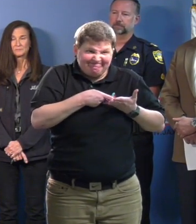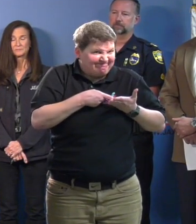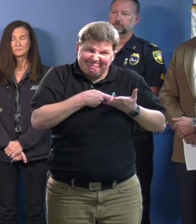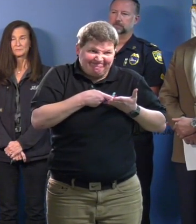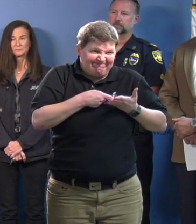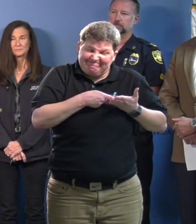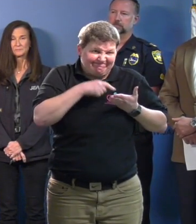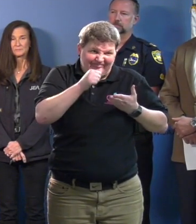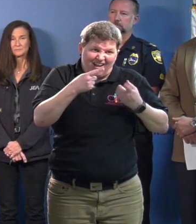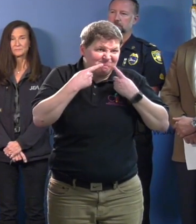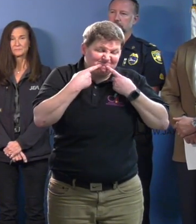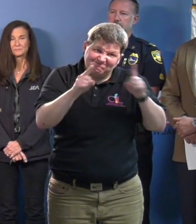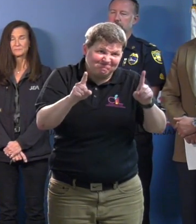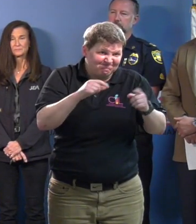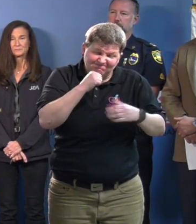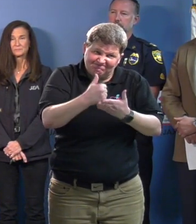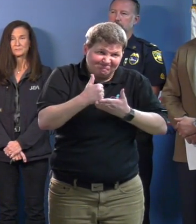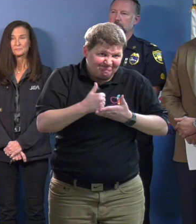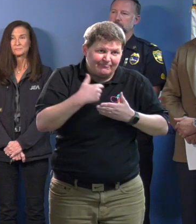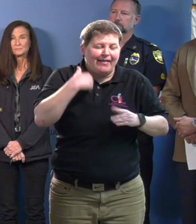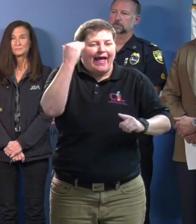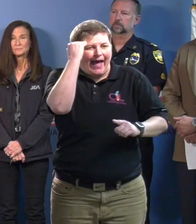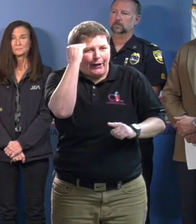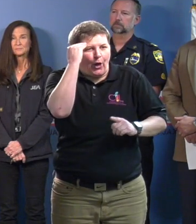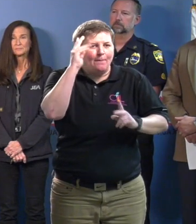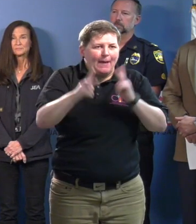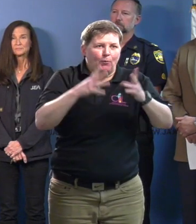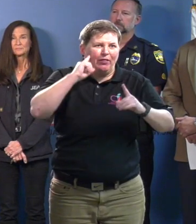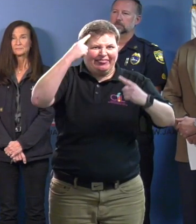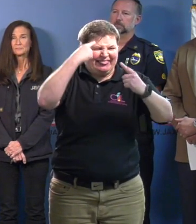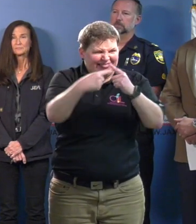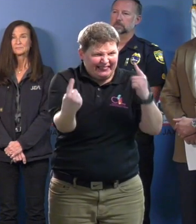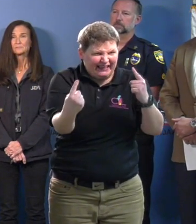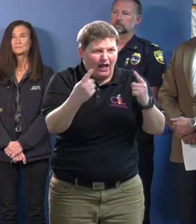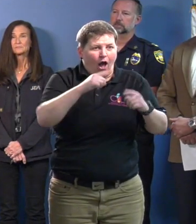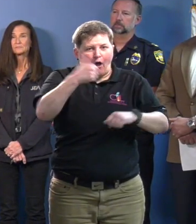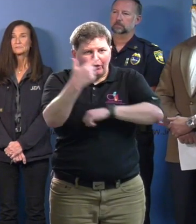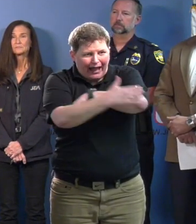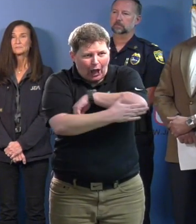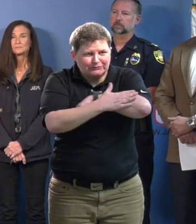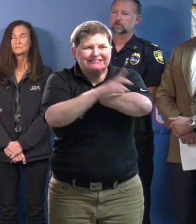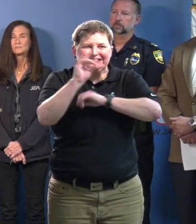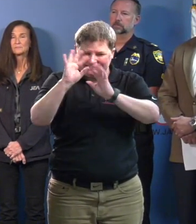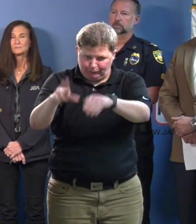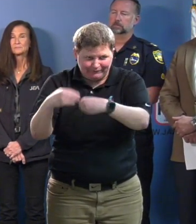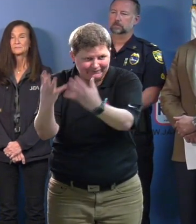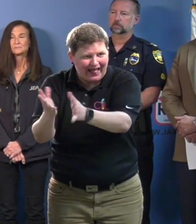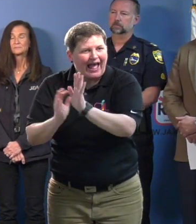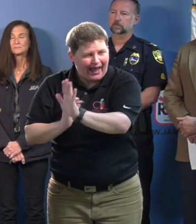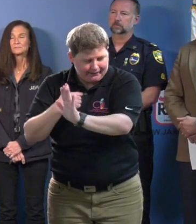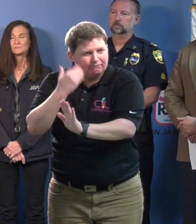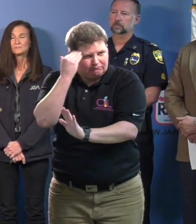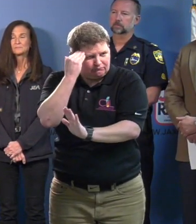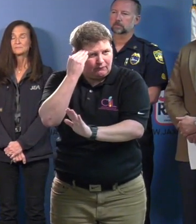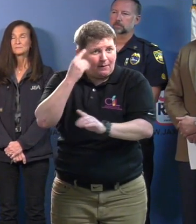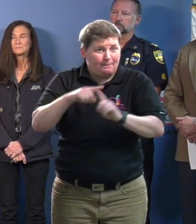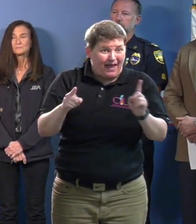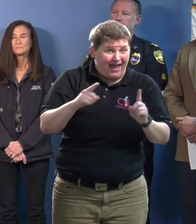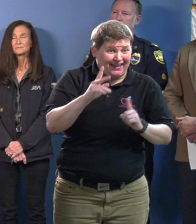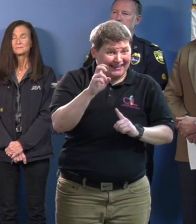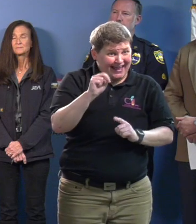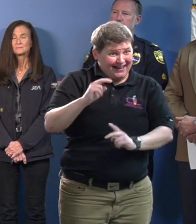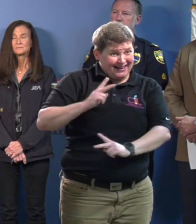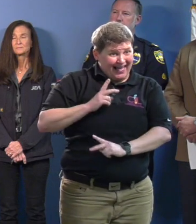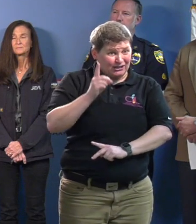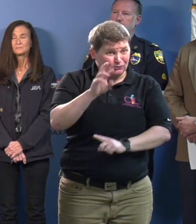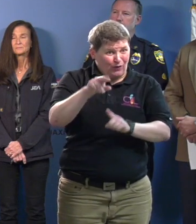there will be people that disagree with that. I know there are other counties that have decided to provide that. But as far as Ken Knight Drive goes, I